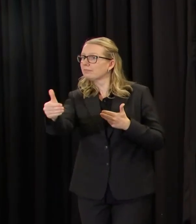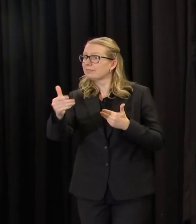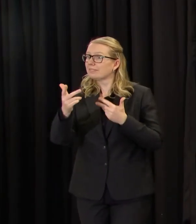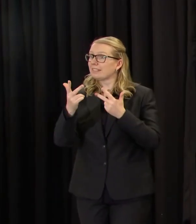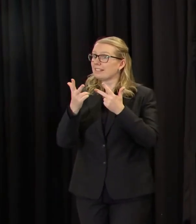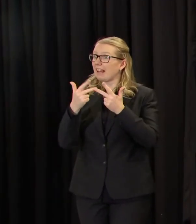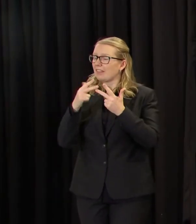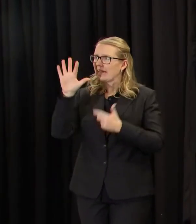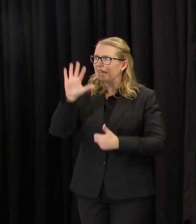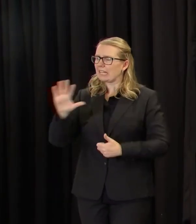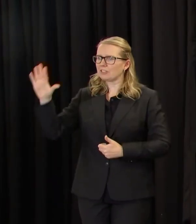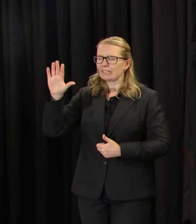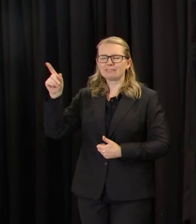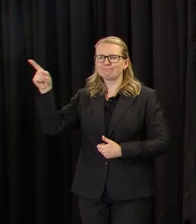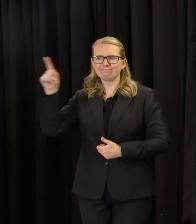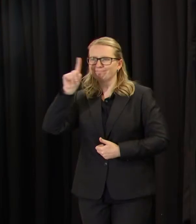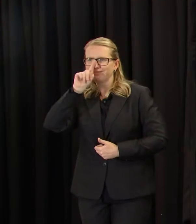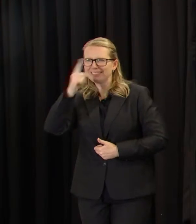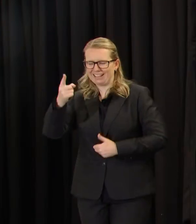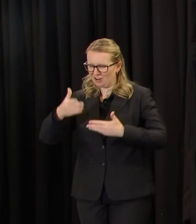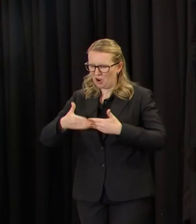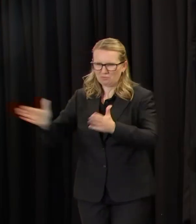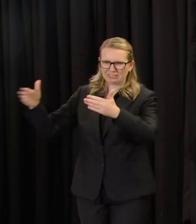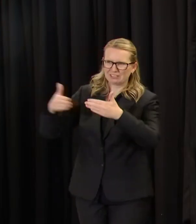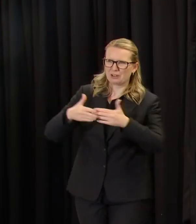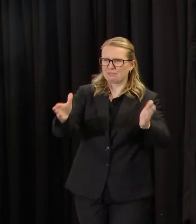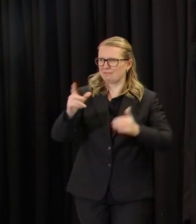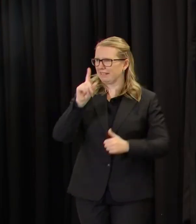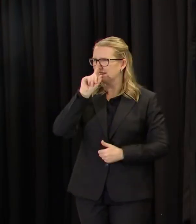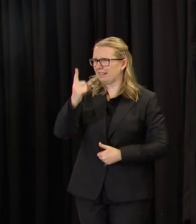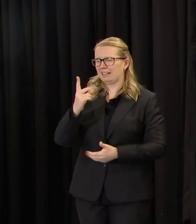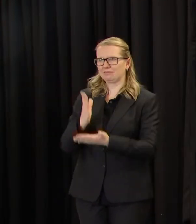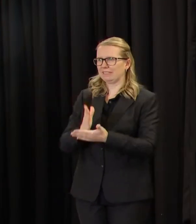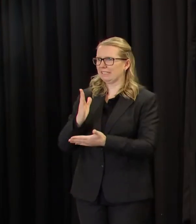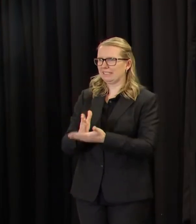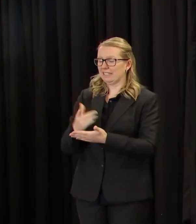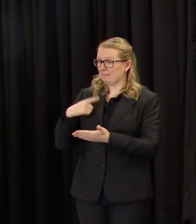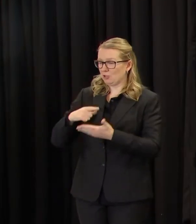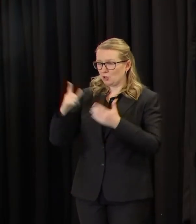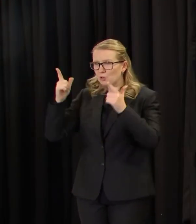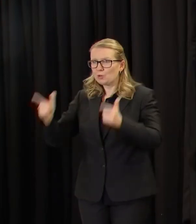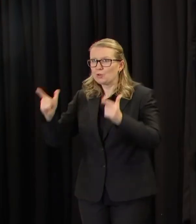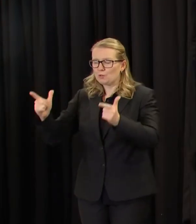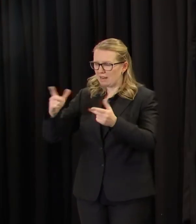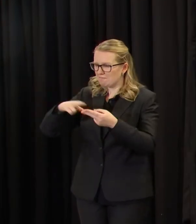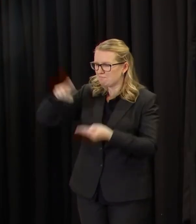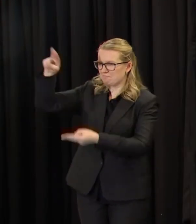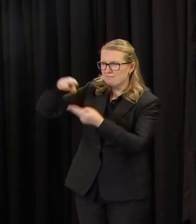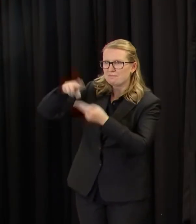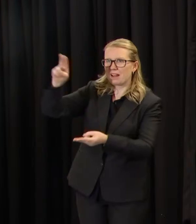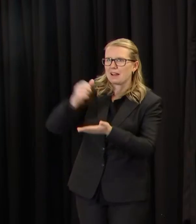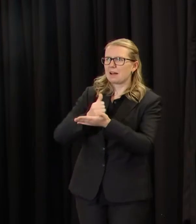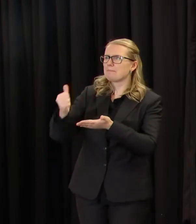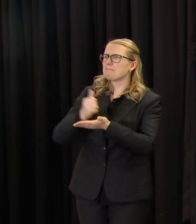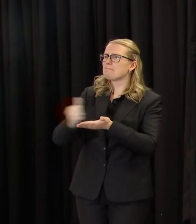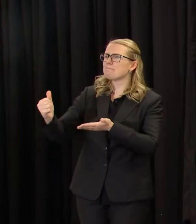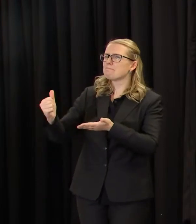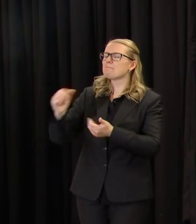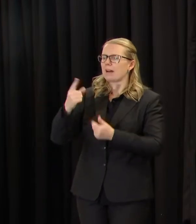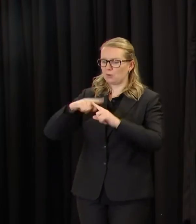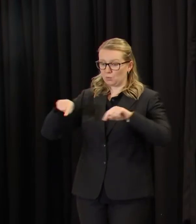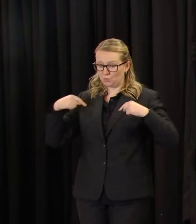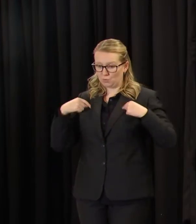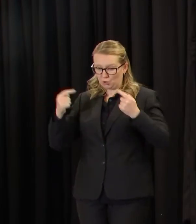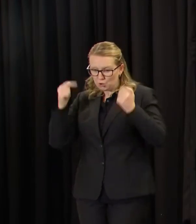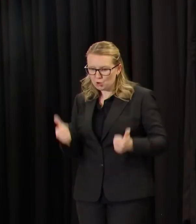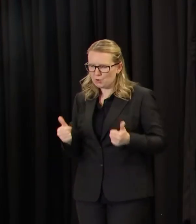other parts of the country. So we are still going at this as hard and as strong as we can. We acted early, but I'm